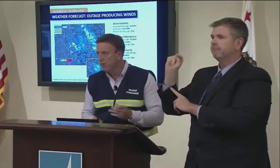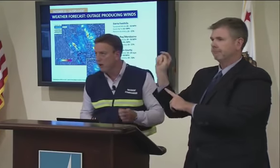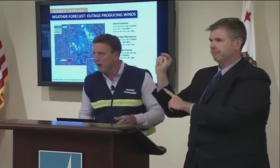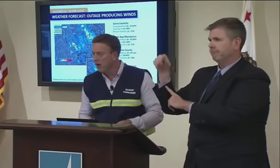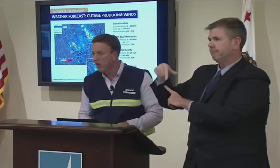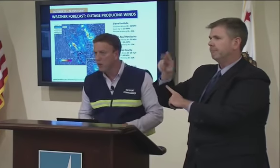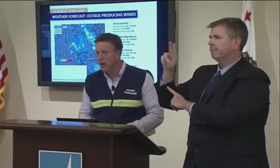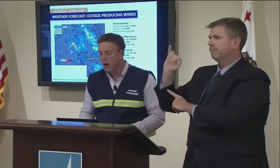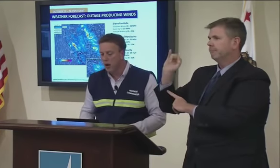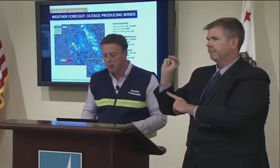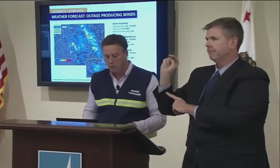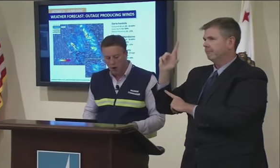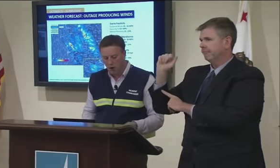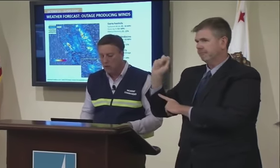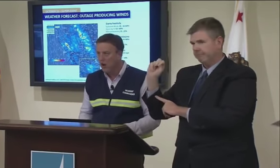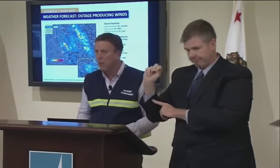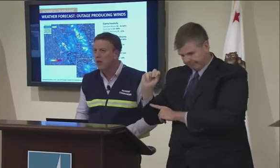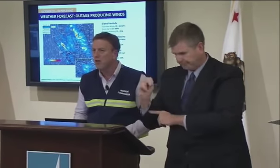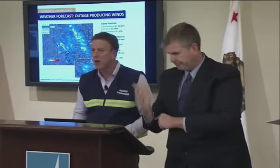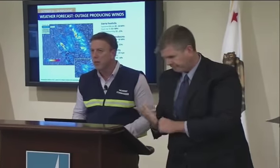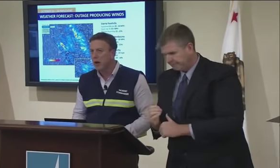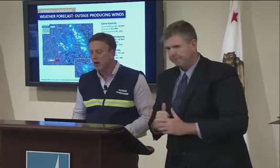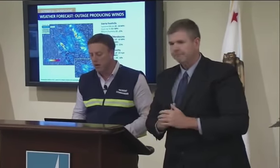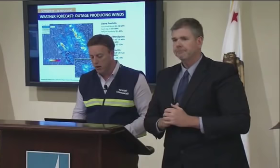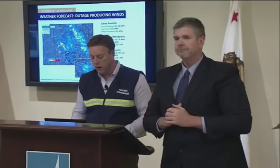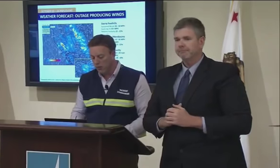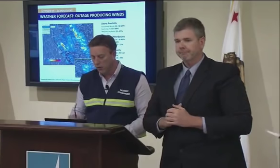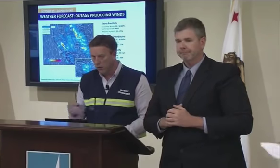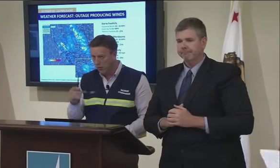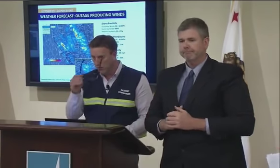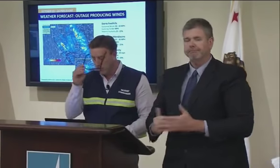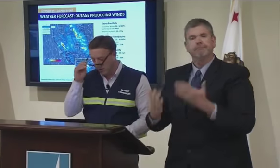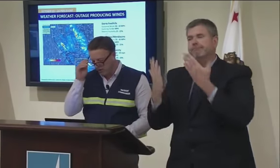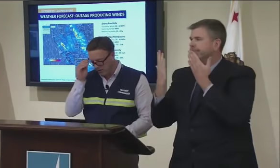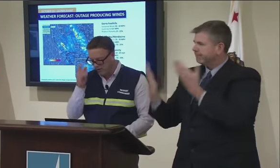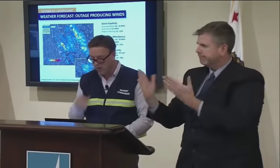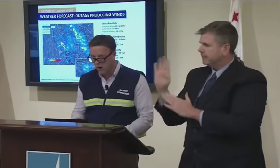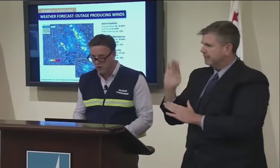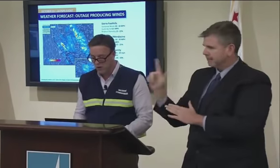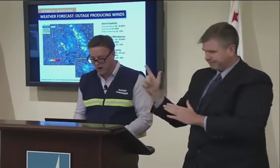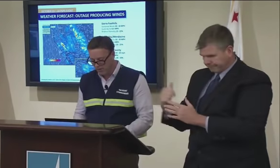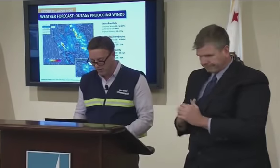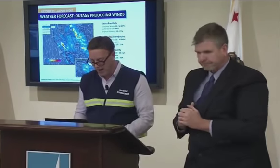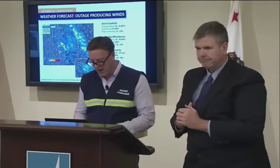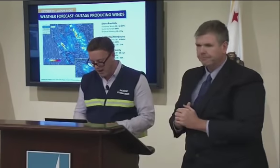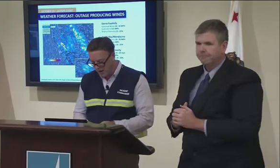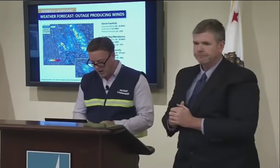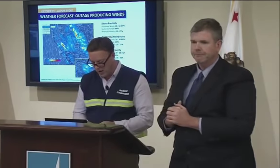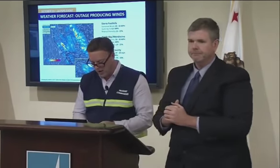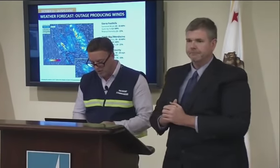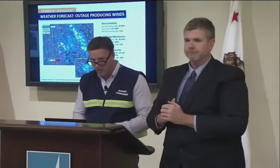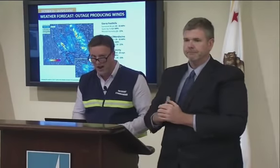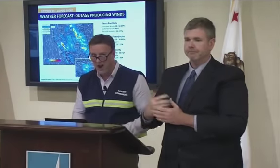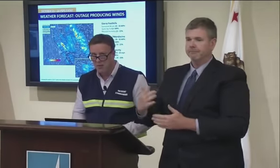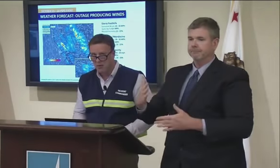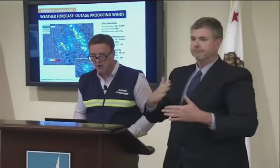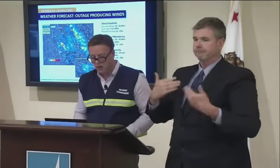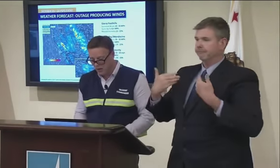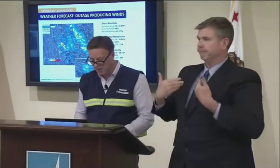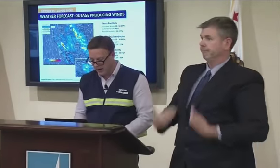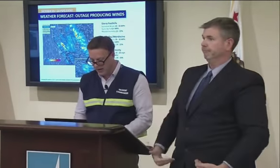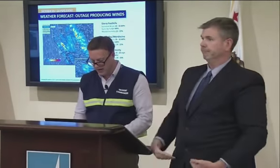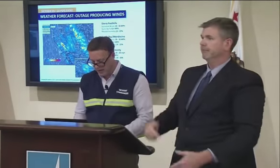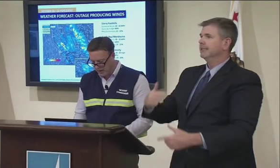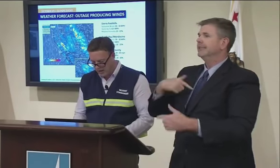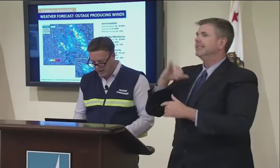Thank you, Bill. Good evening, everybody. I'm Mark Quinlan. I'm the incident commander for this public safety power shutoff event, here to provide an